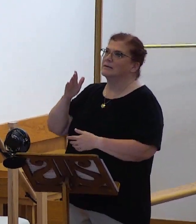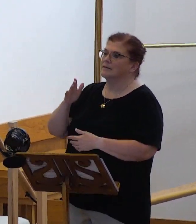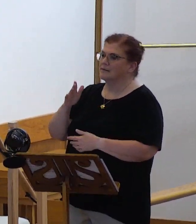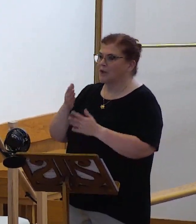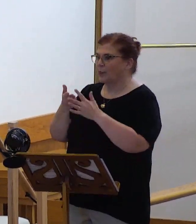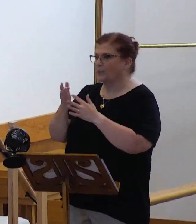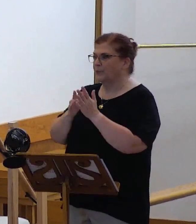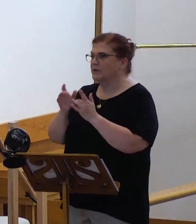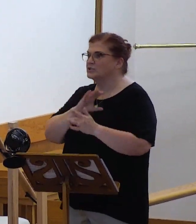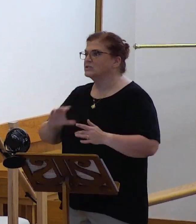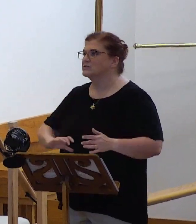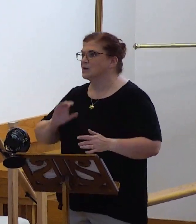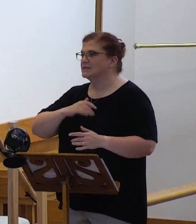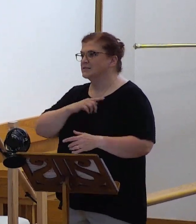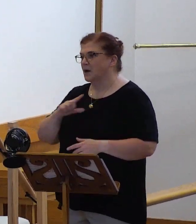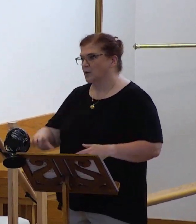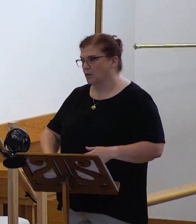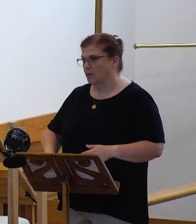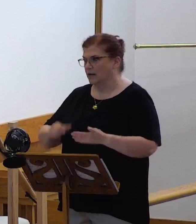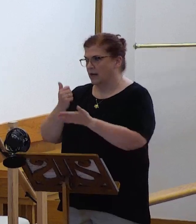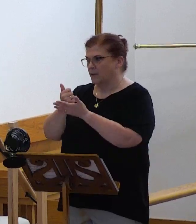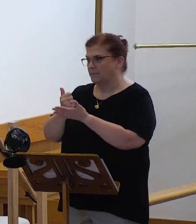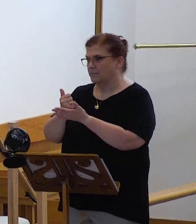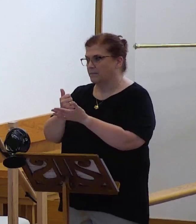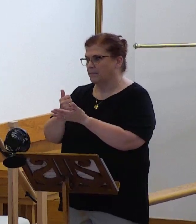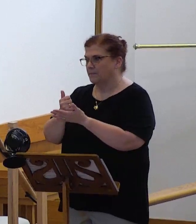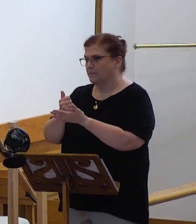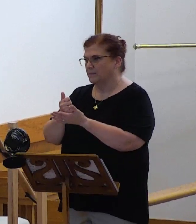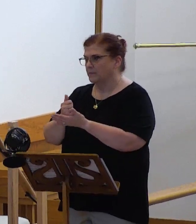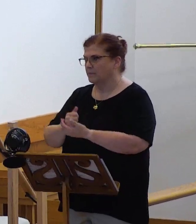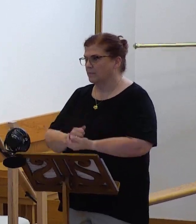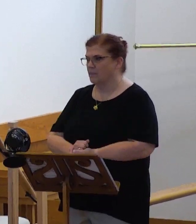through Jesus Christ our Lord, amen.